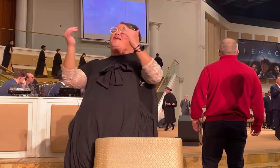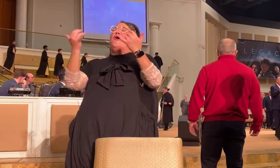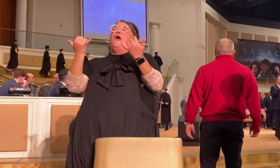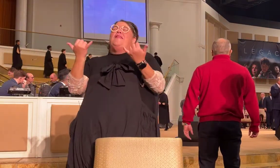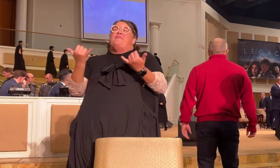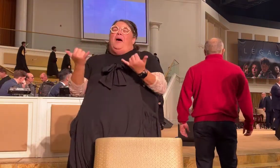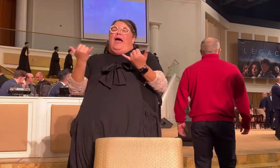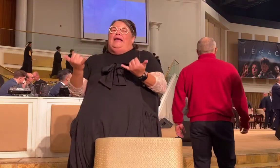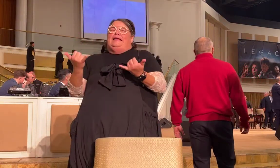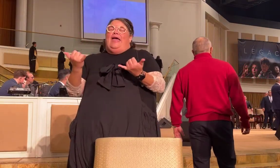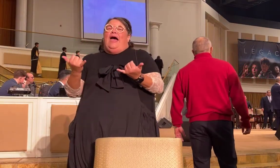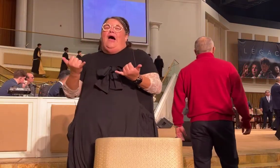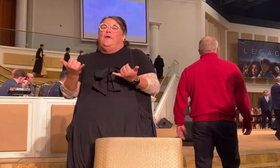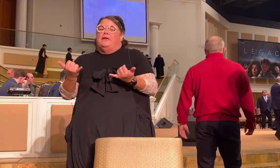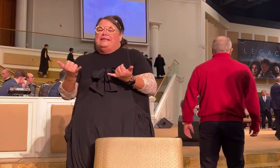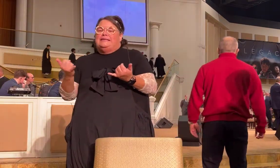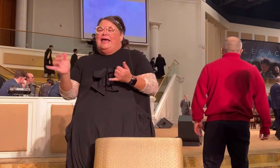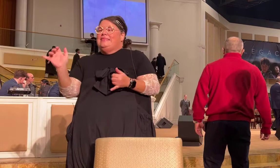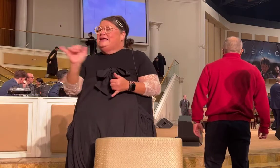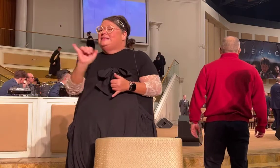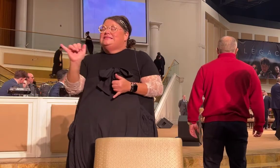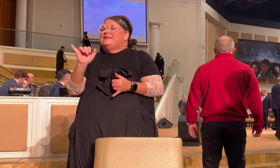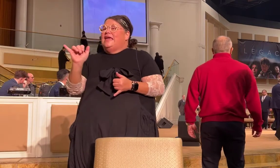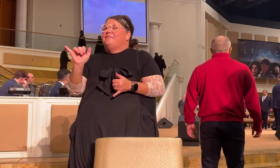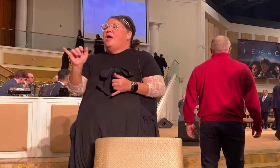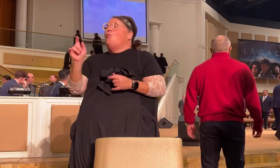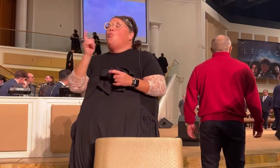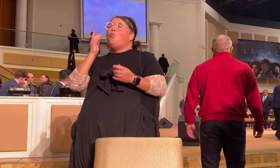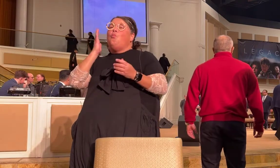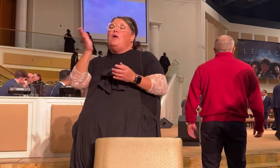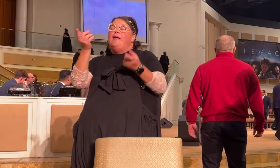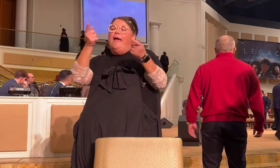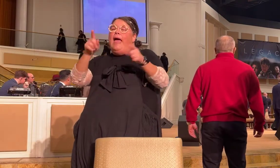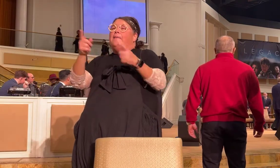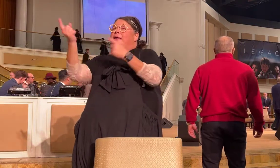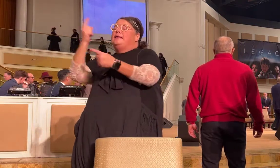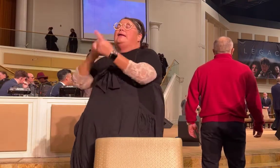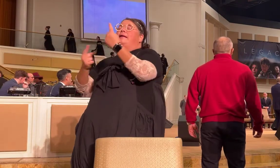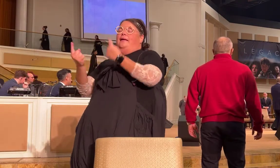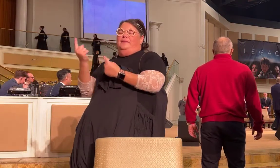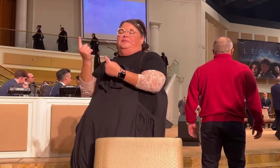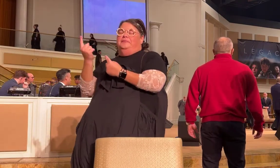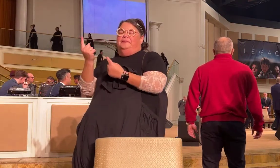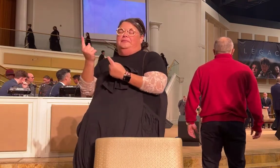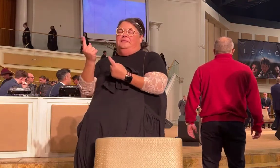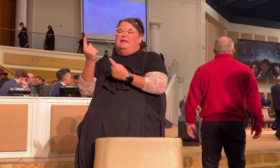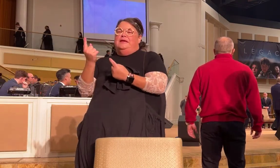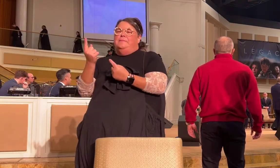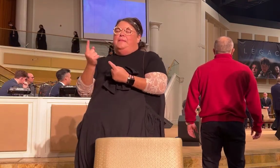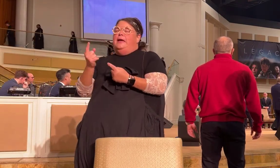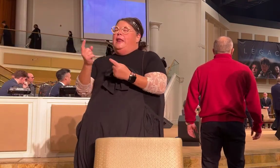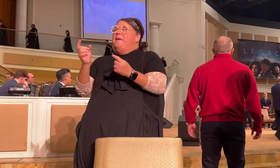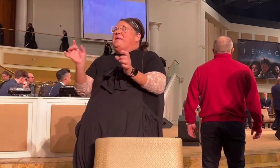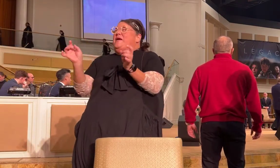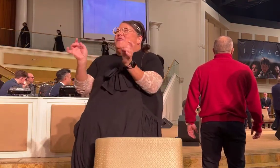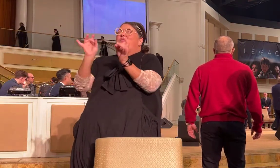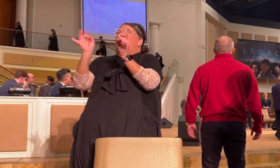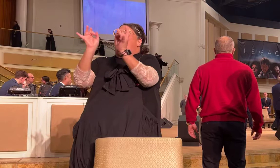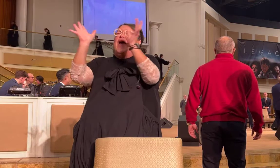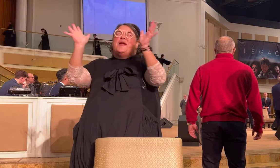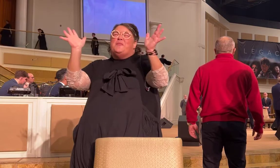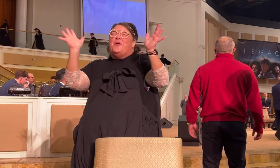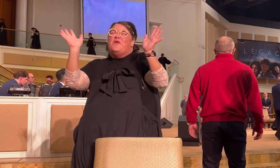what is to come. This is just a down payment, except it's going to be so spectacular and